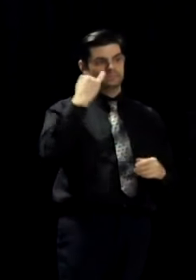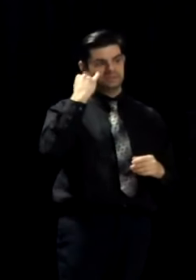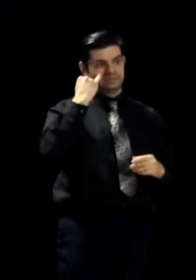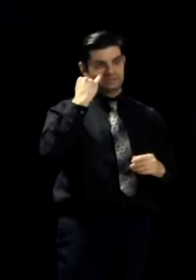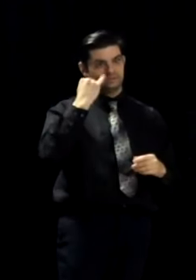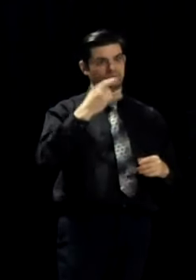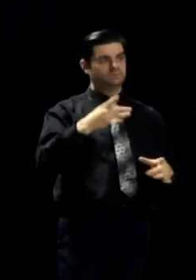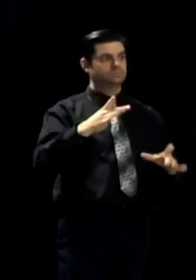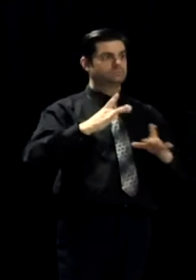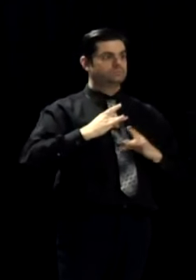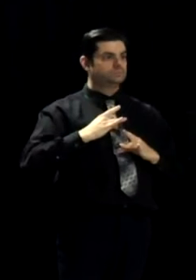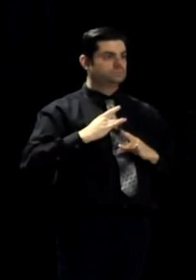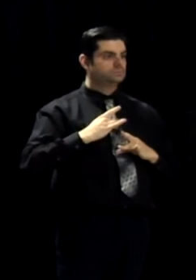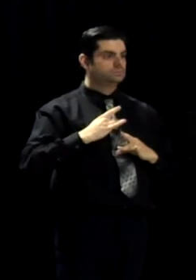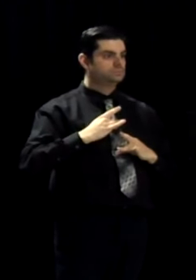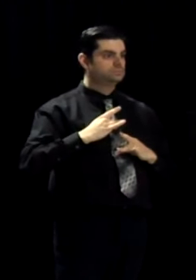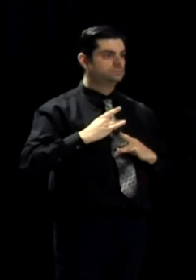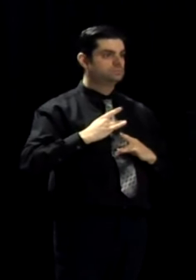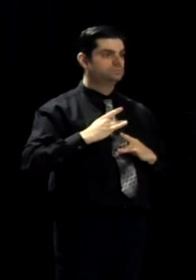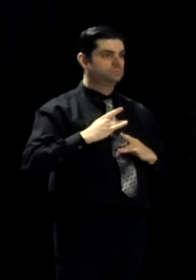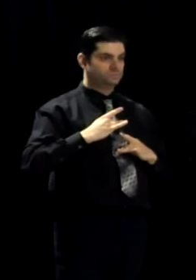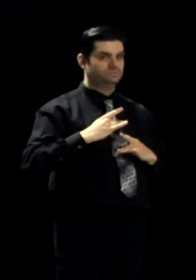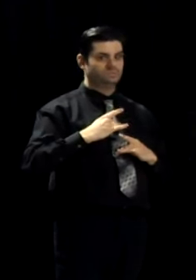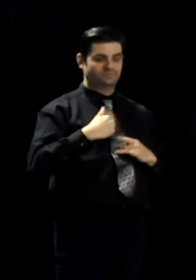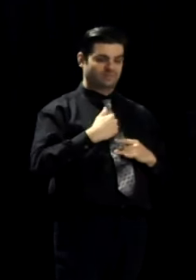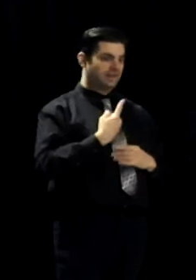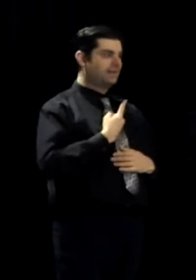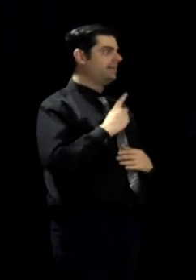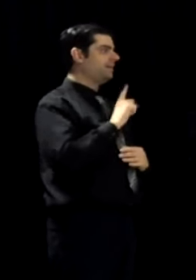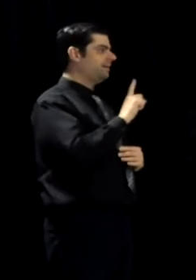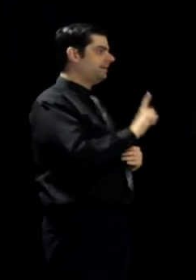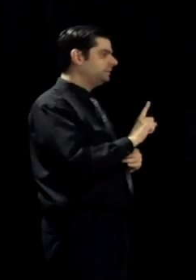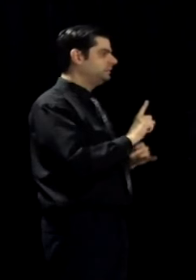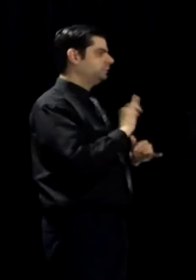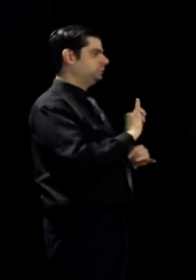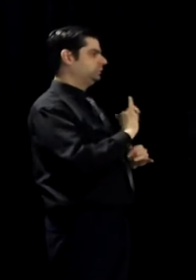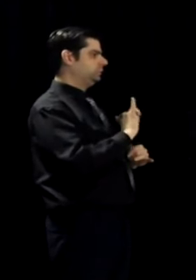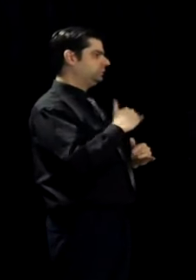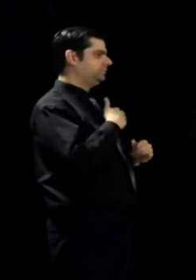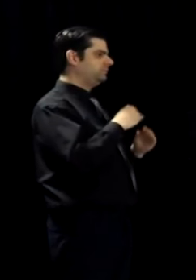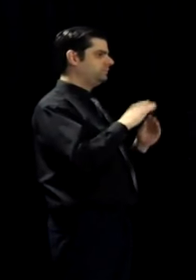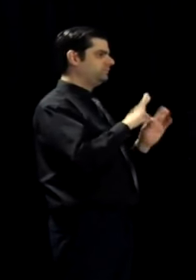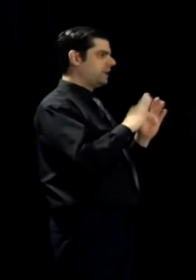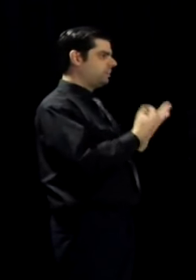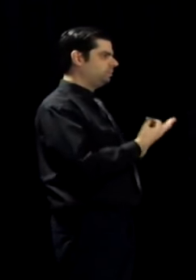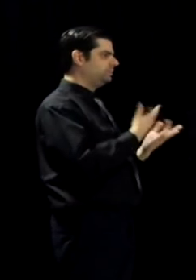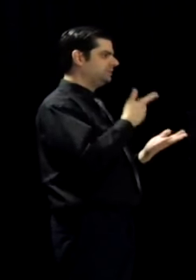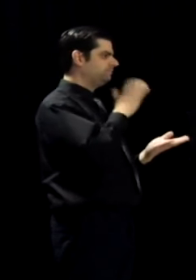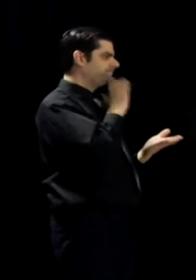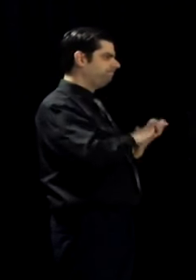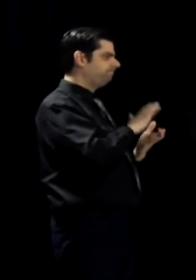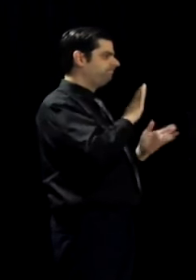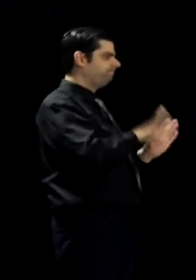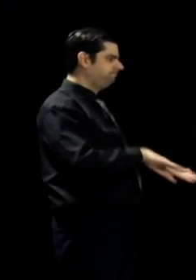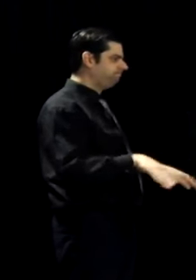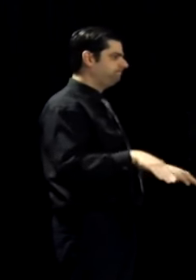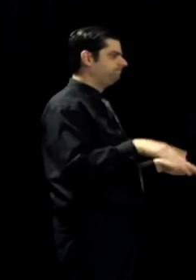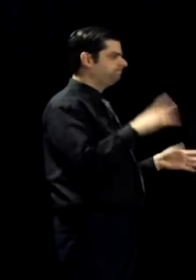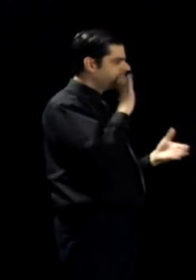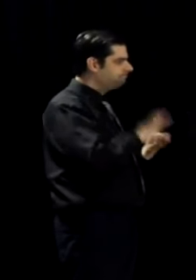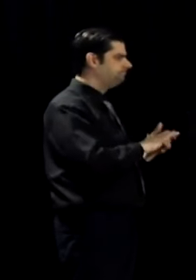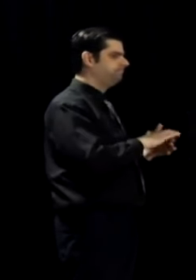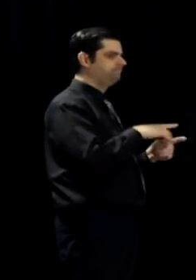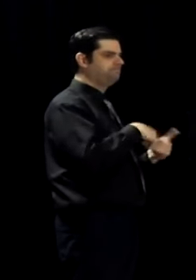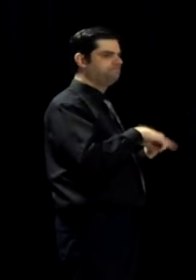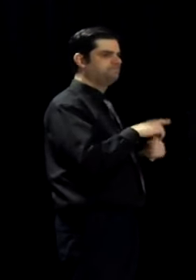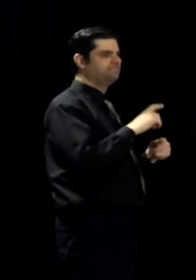other people in the house, you're supposed to isolate yourself from the rest of the house to try to avoid them from potentially getting it. We're